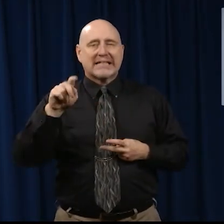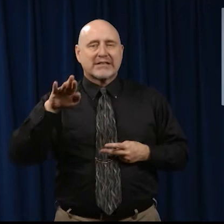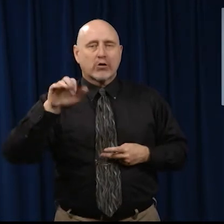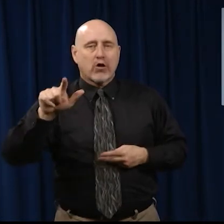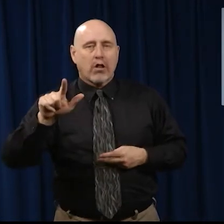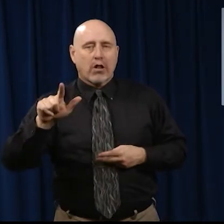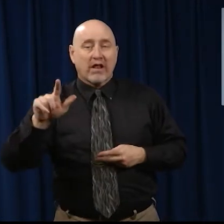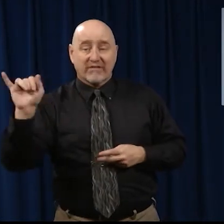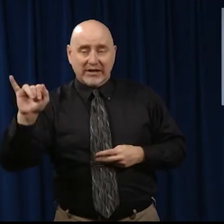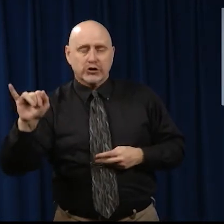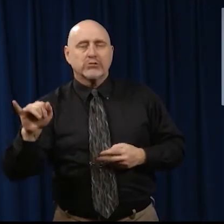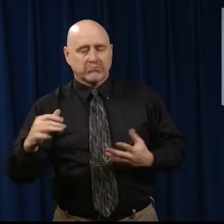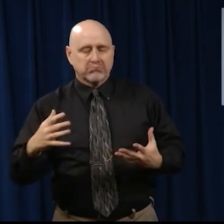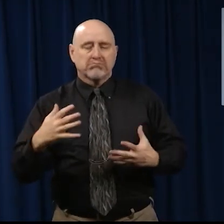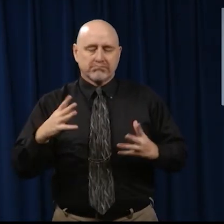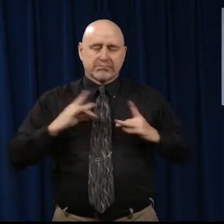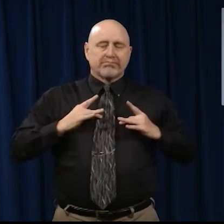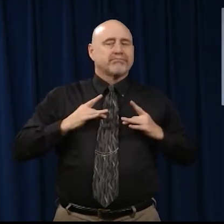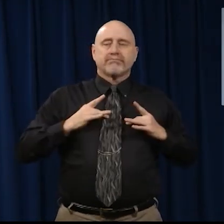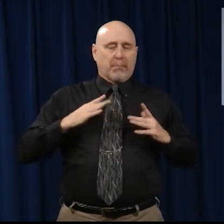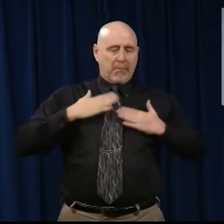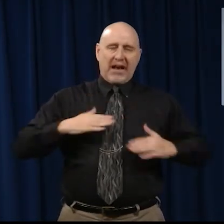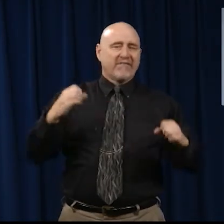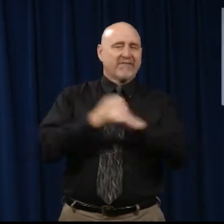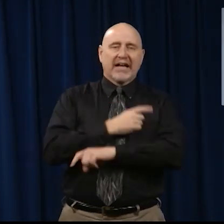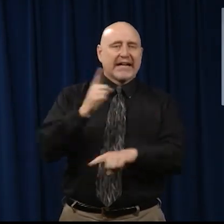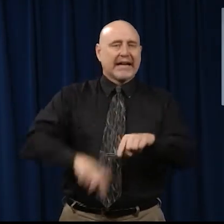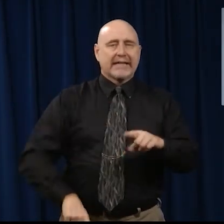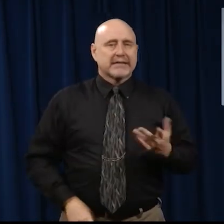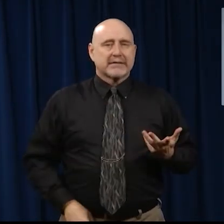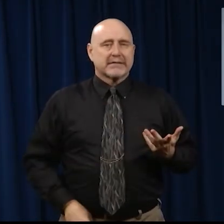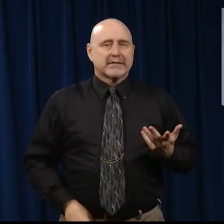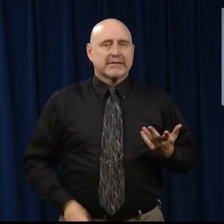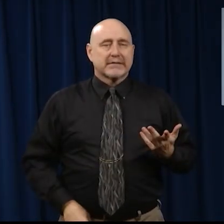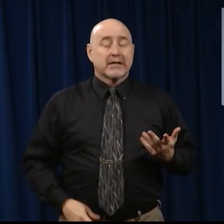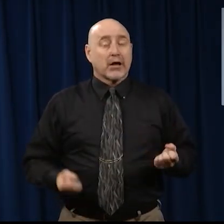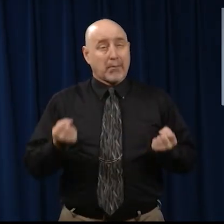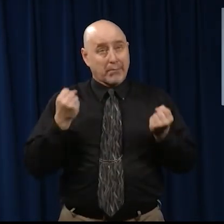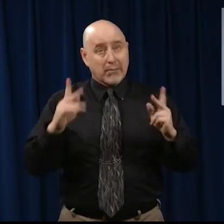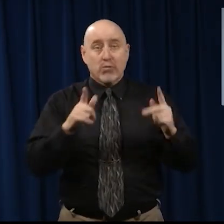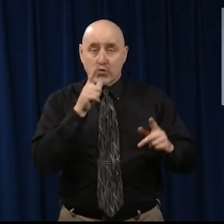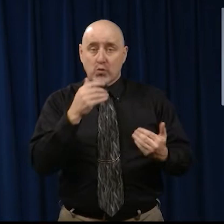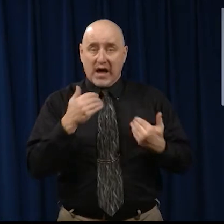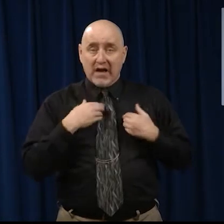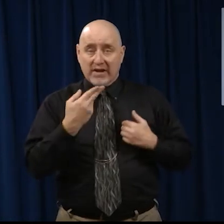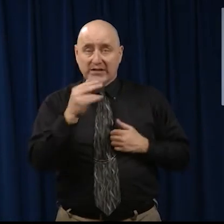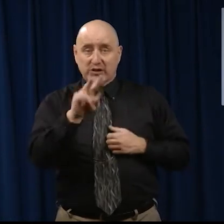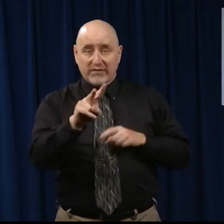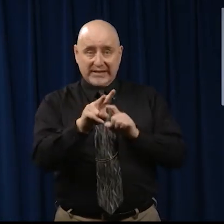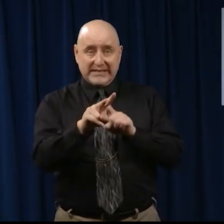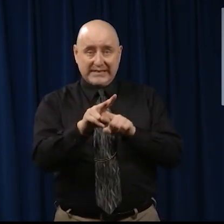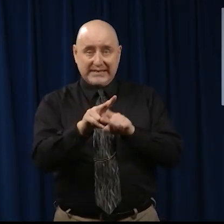of bacterial infection, you're going to get it because your body can't fight it anymore. Many people who get